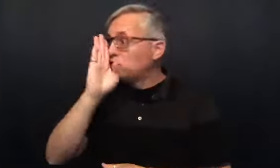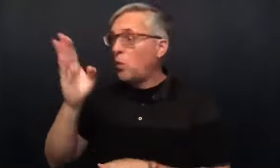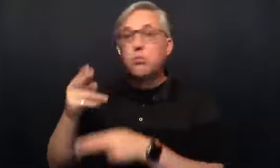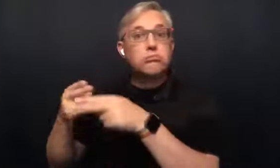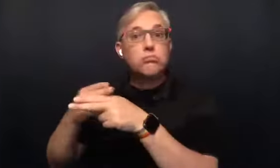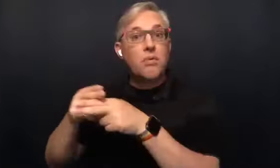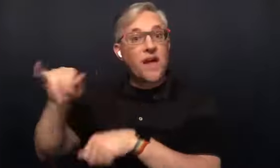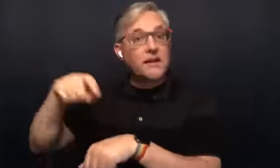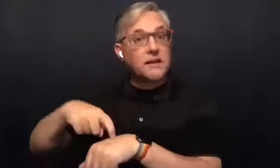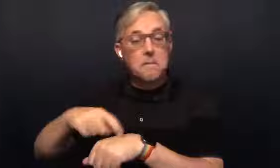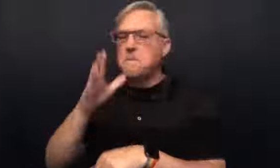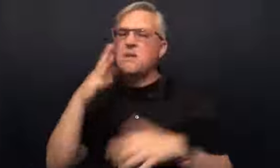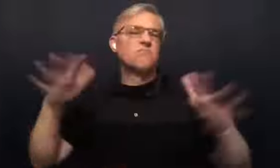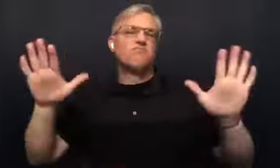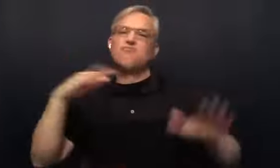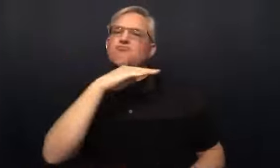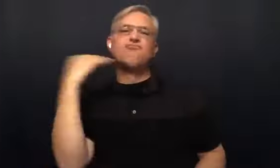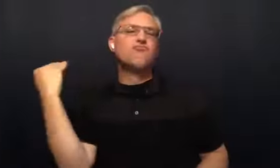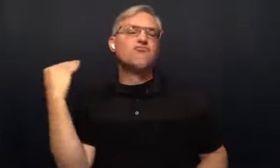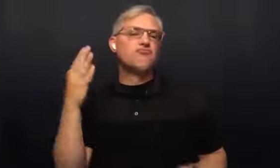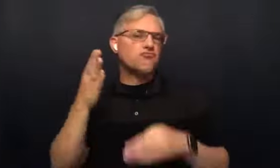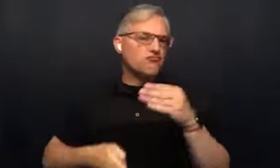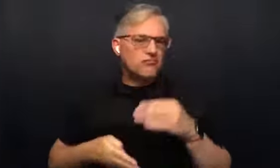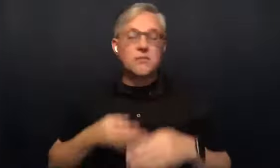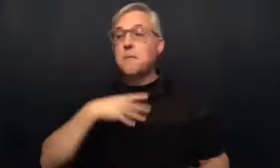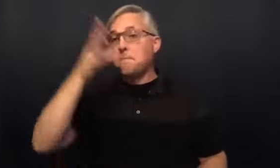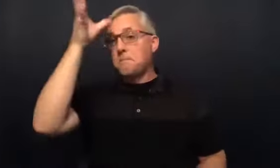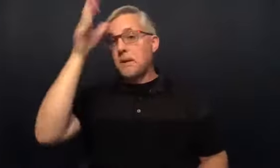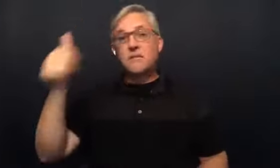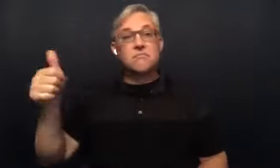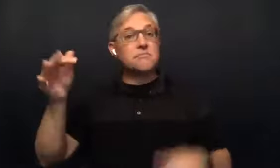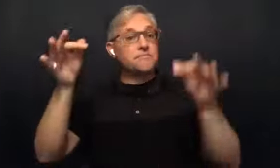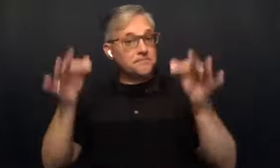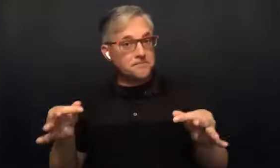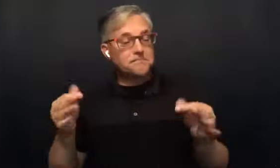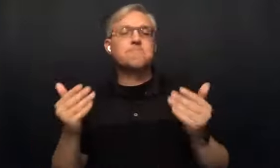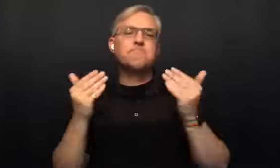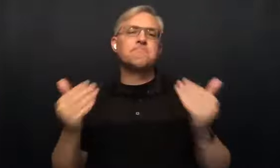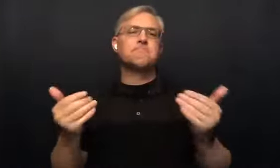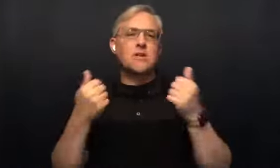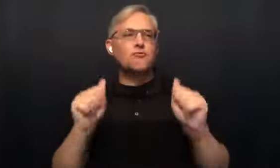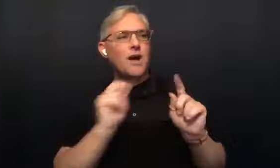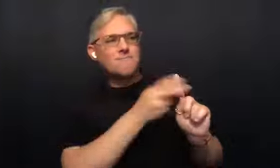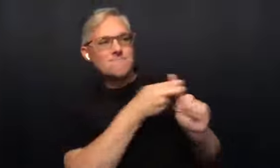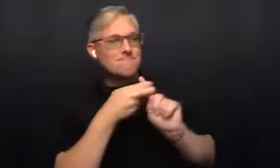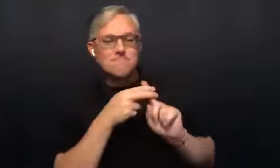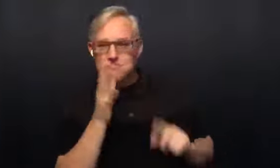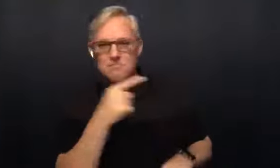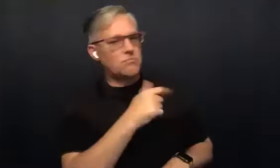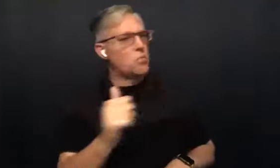was done. So my dad decided that he was going to go ahead and try to get her back, but she still wouldn't come. And she moved in with a